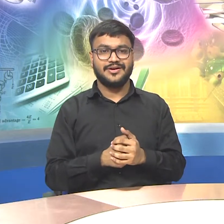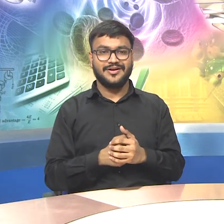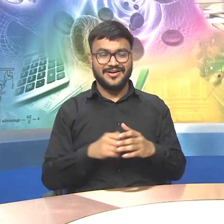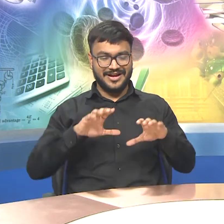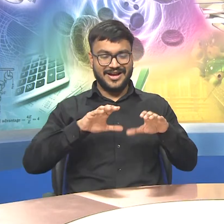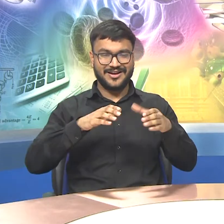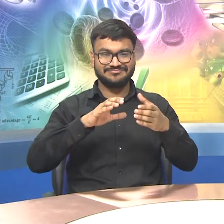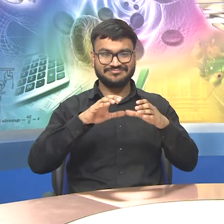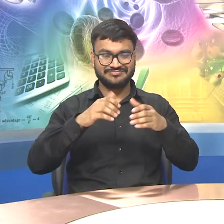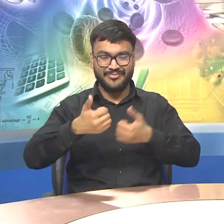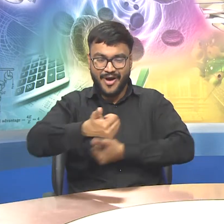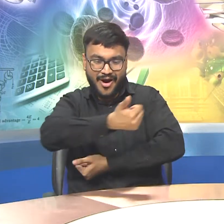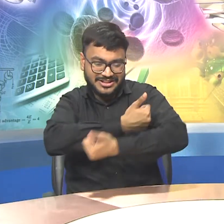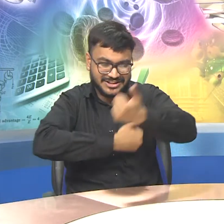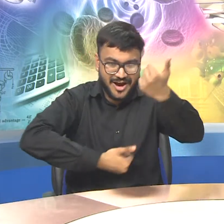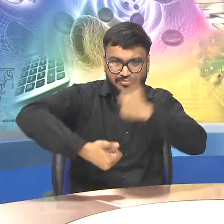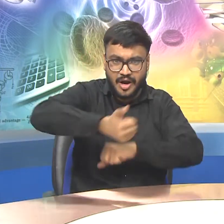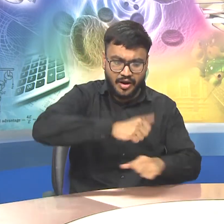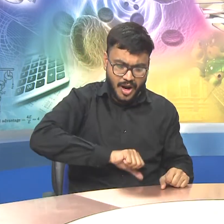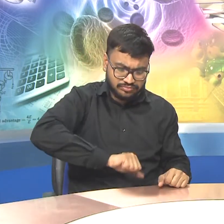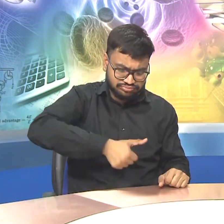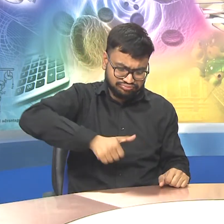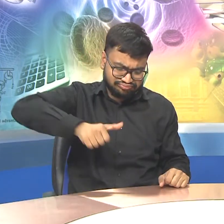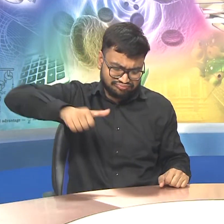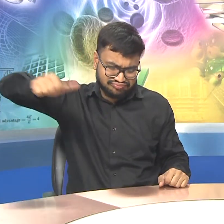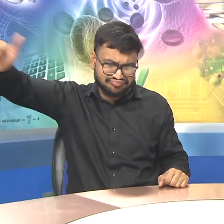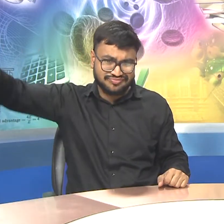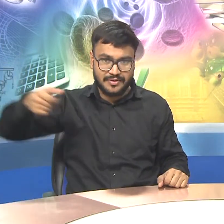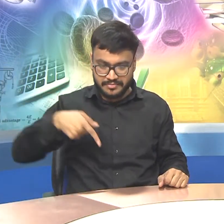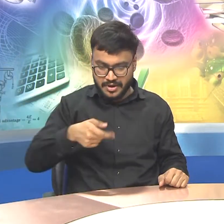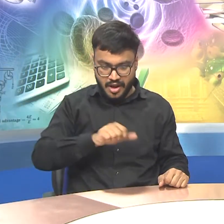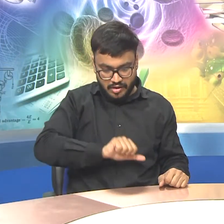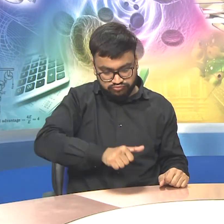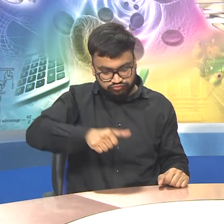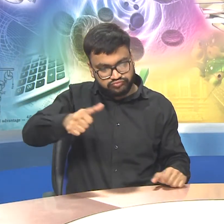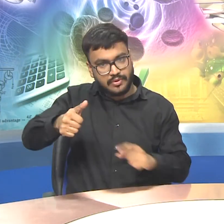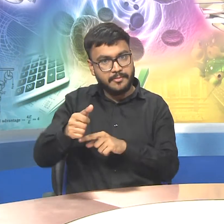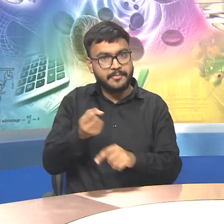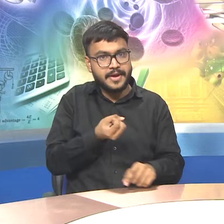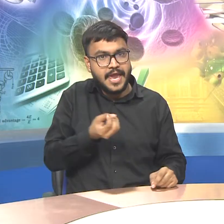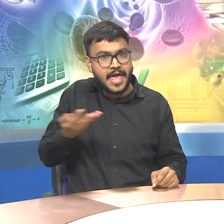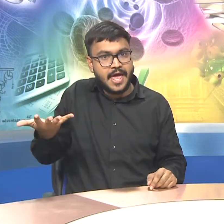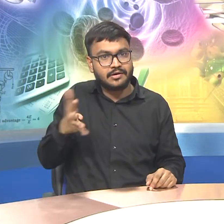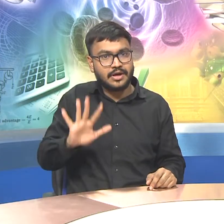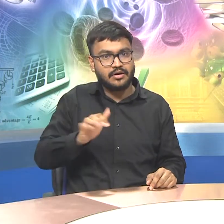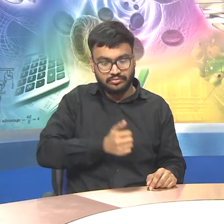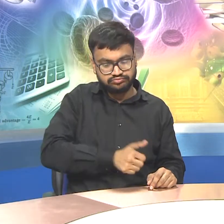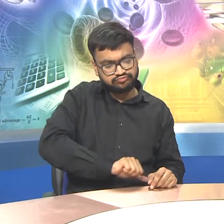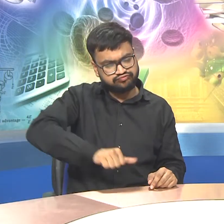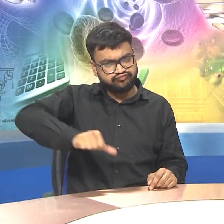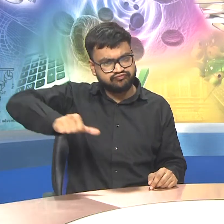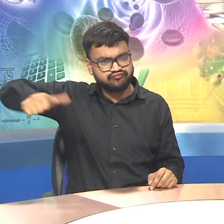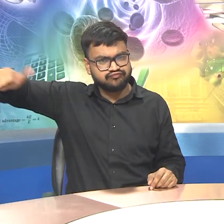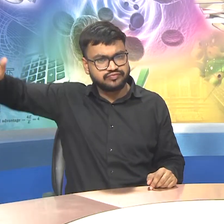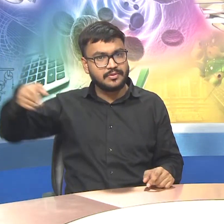Whether it is 12th pass or competition pass, etc.